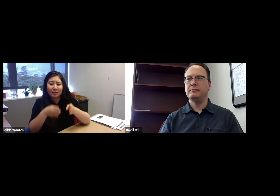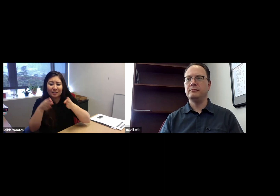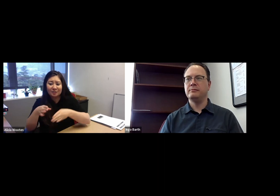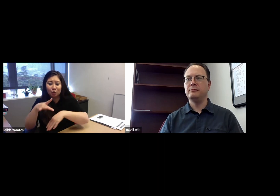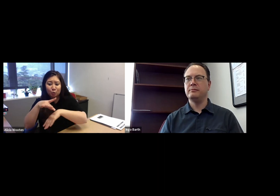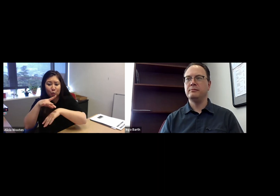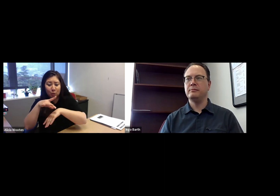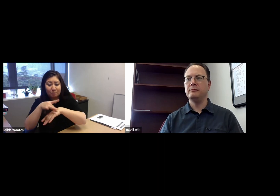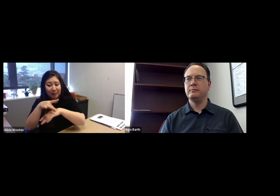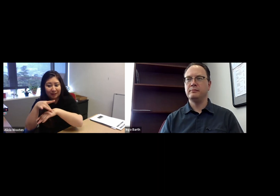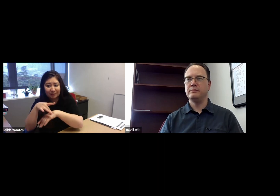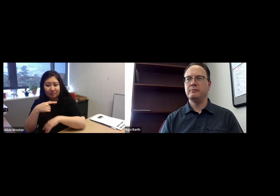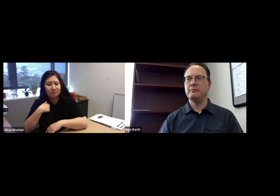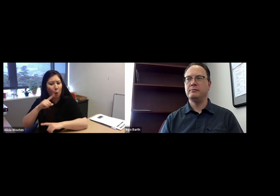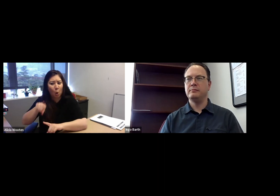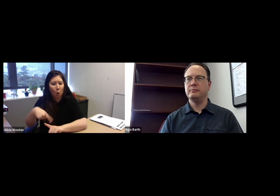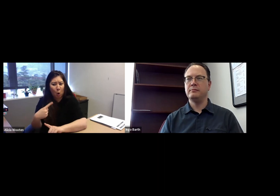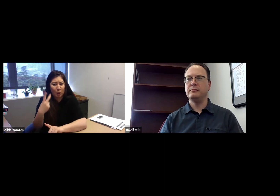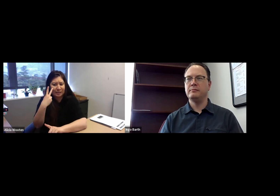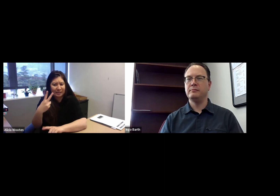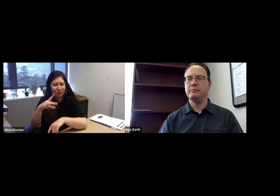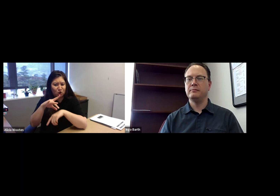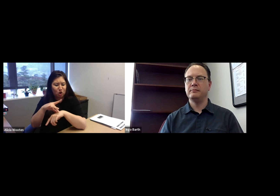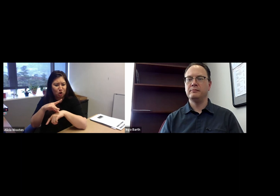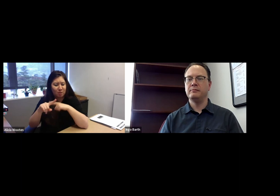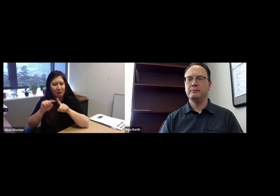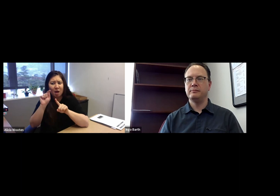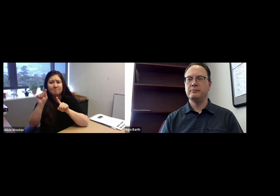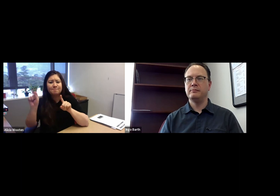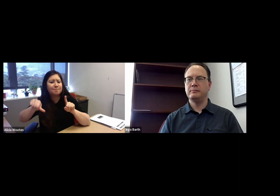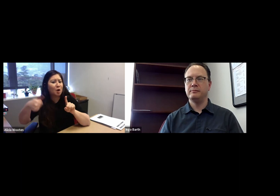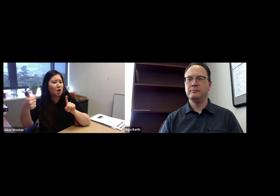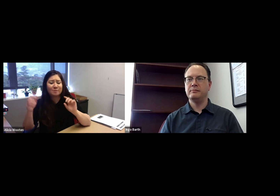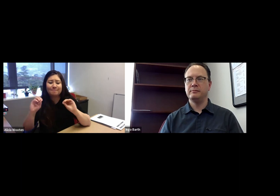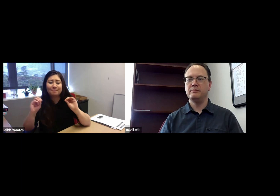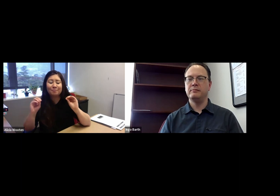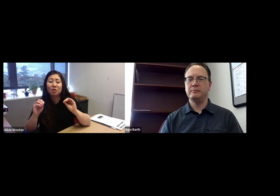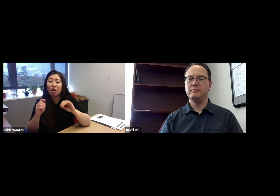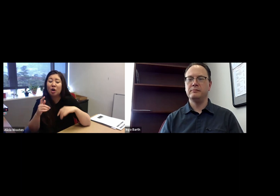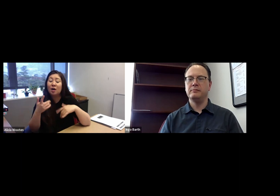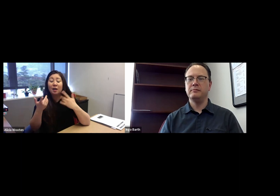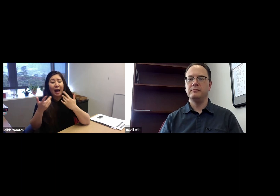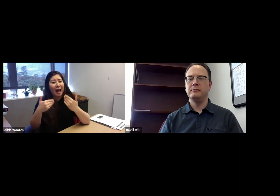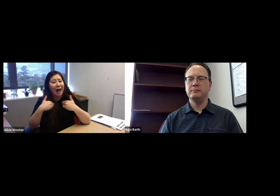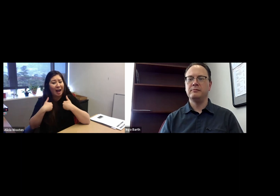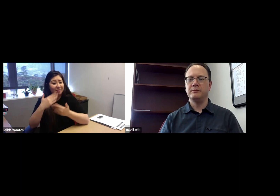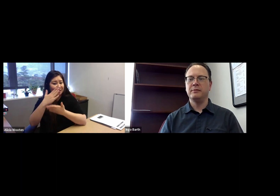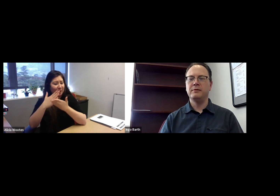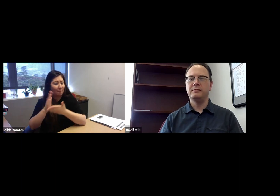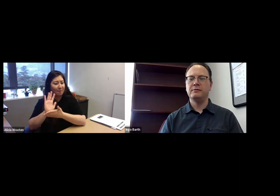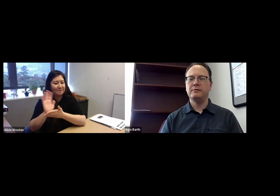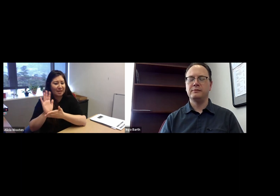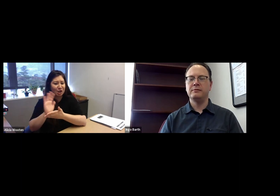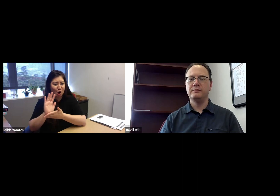Now, one person's asking, does ASL have specific signs for the individual planets? I've only seen Earth, but not